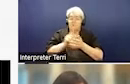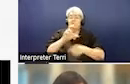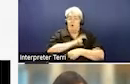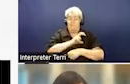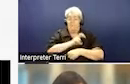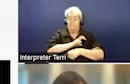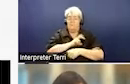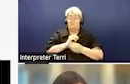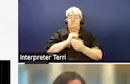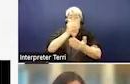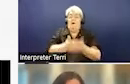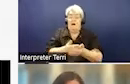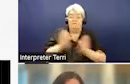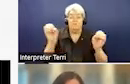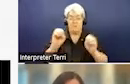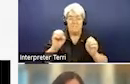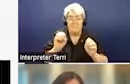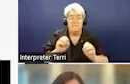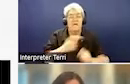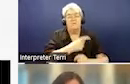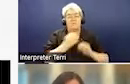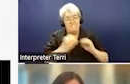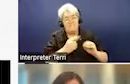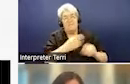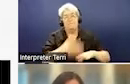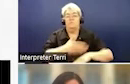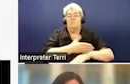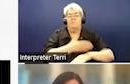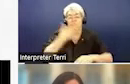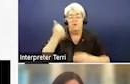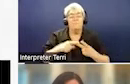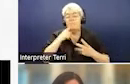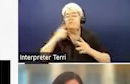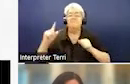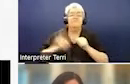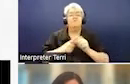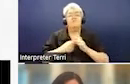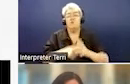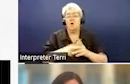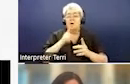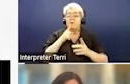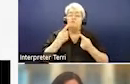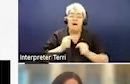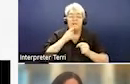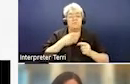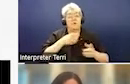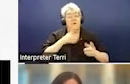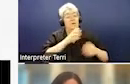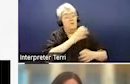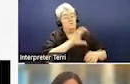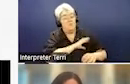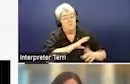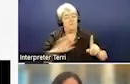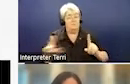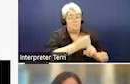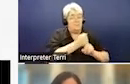situations involving crises. However, even at the very beginning, it was about diverting individuals from the criminal justice system to the behavioral health